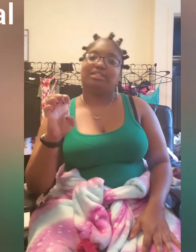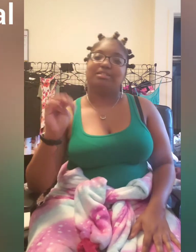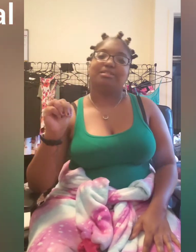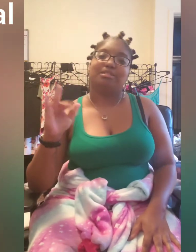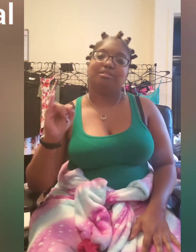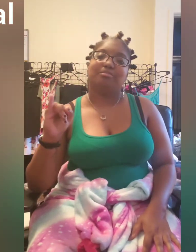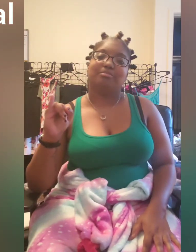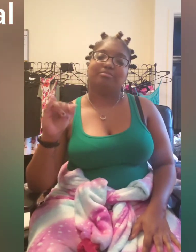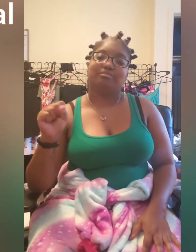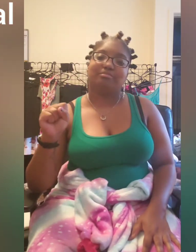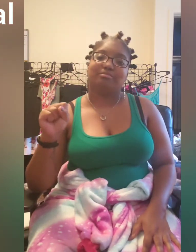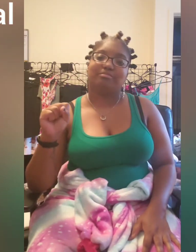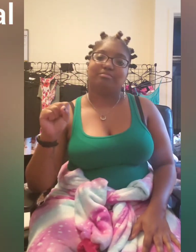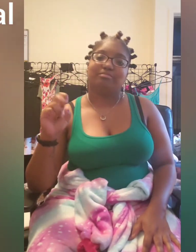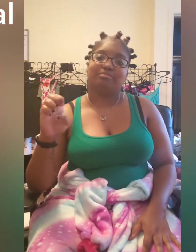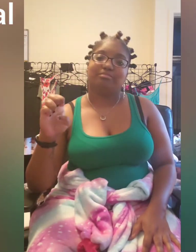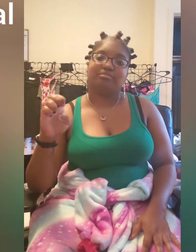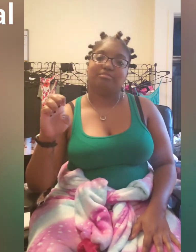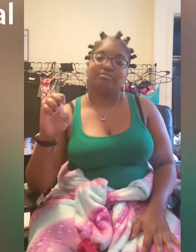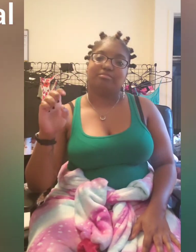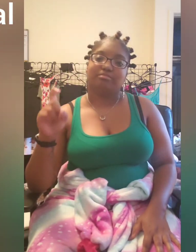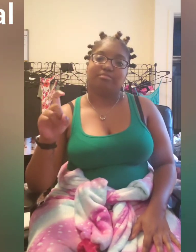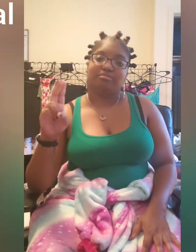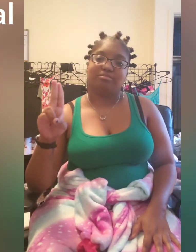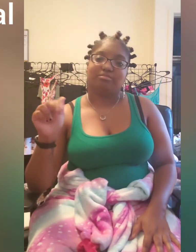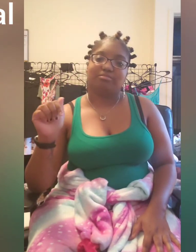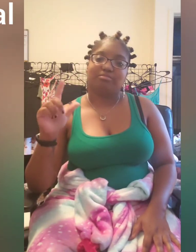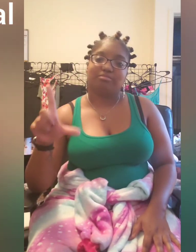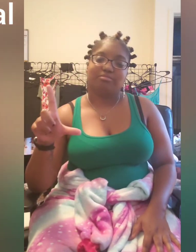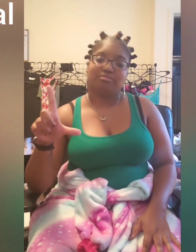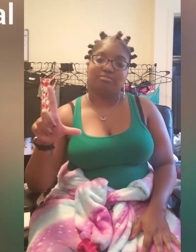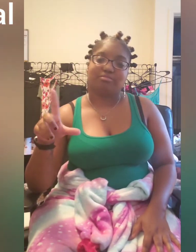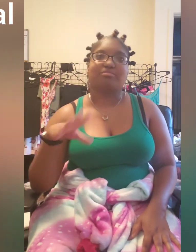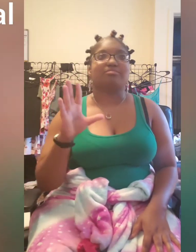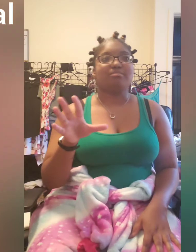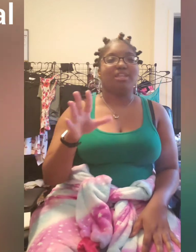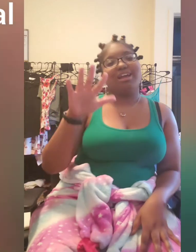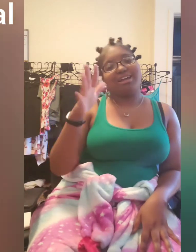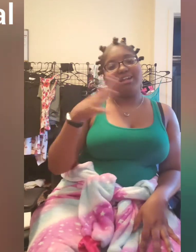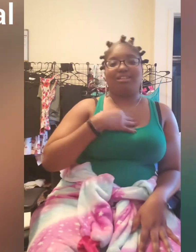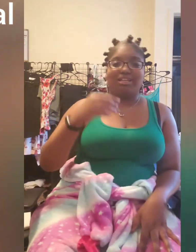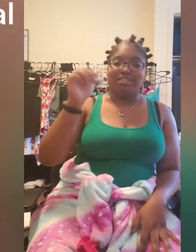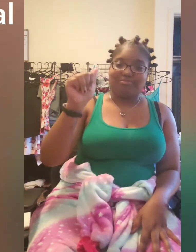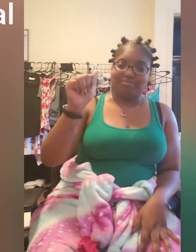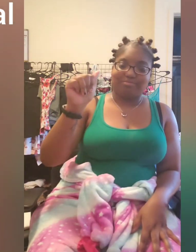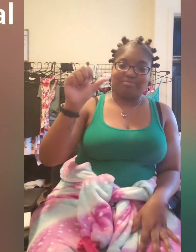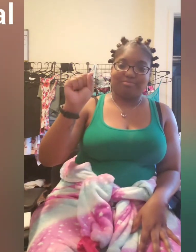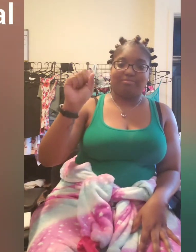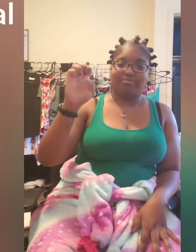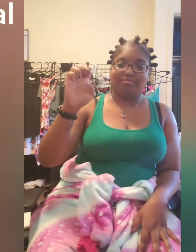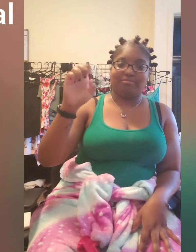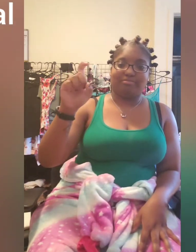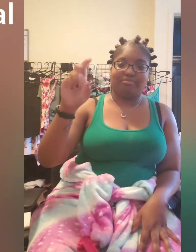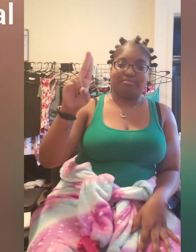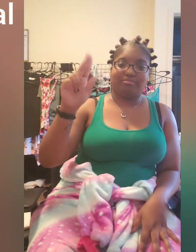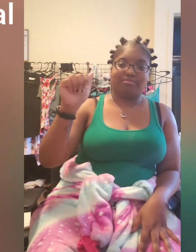Um, demisexual is kind of like asexual, but in order for them to be sexually attracted to you, they would